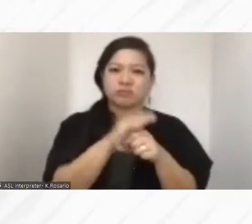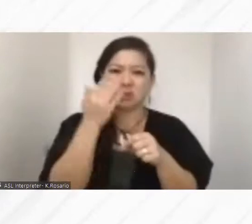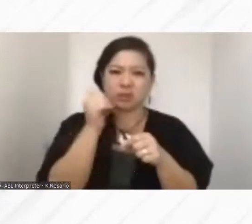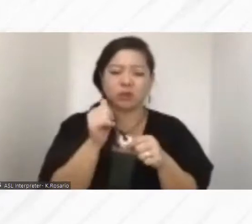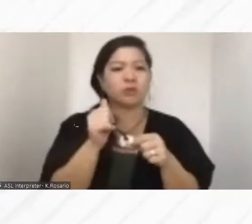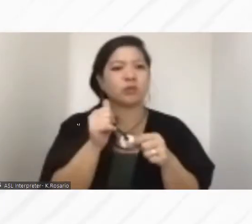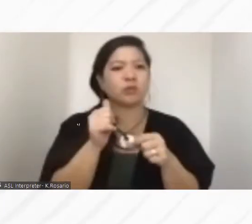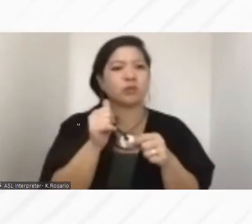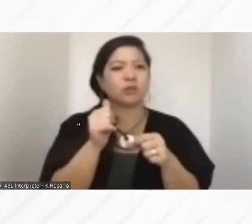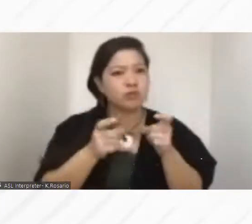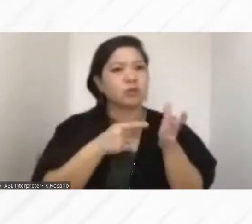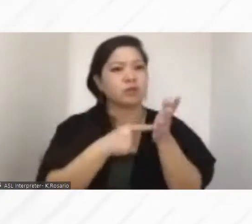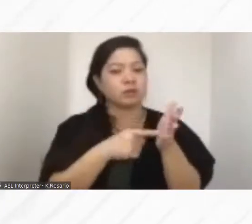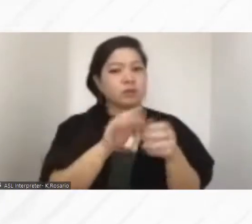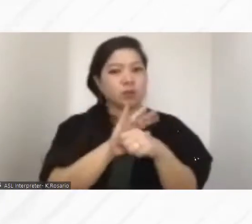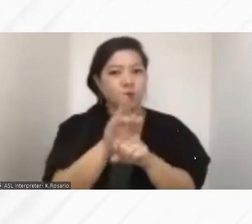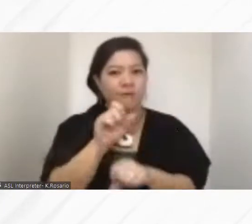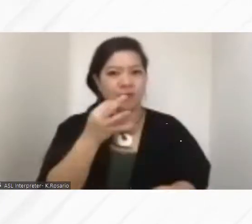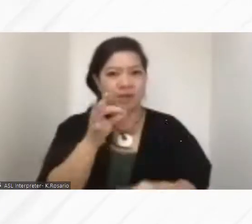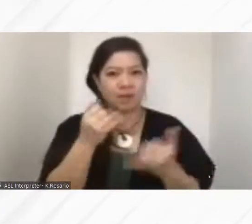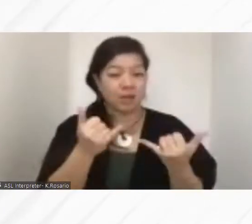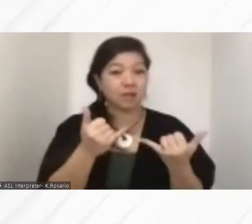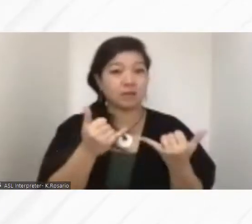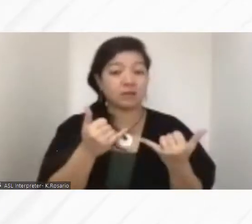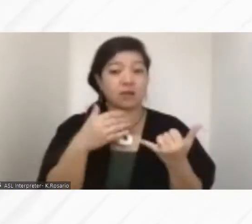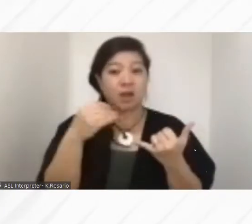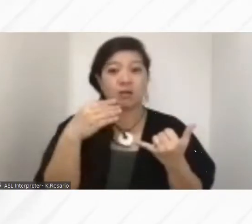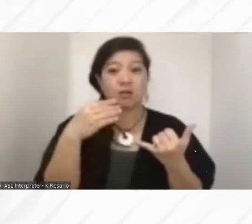virus. And I want you to know that I'll release later